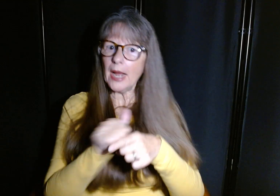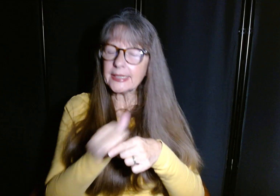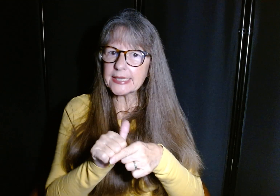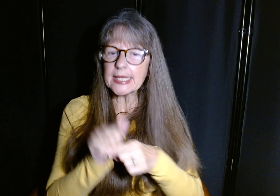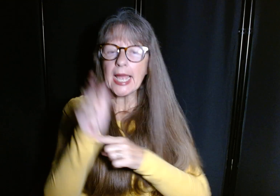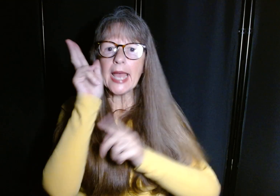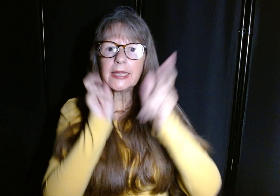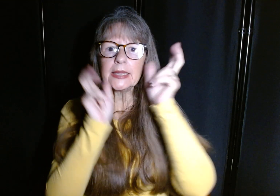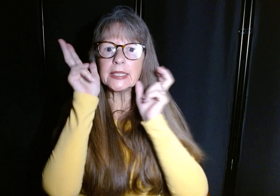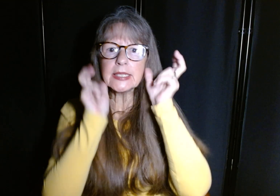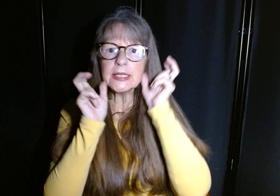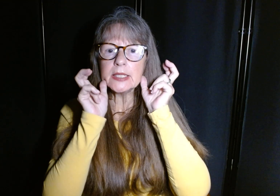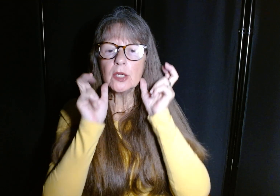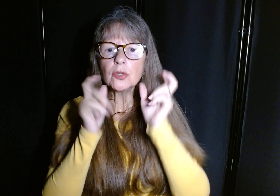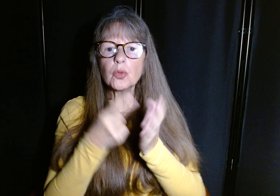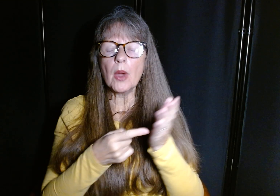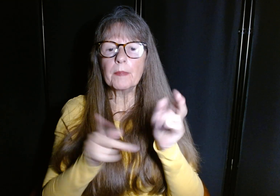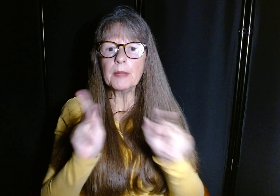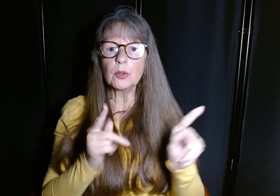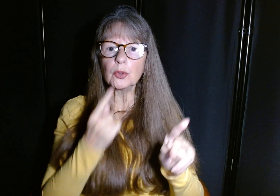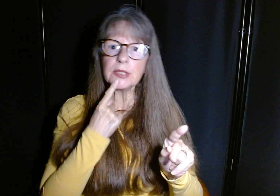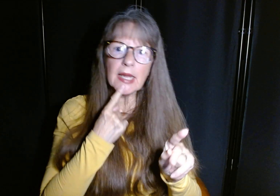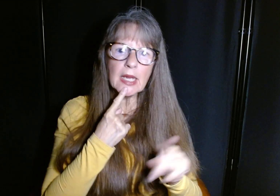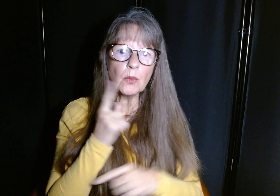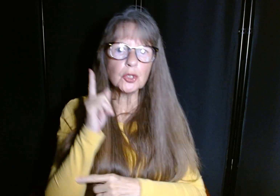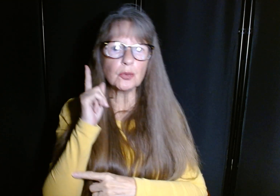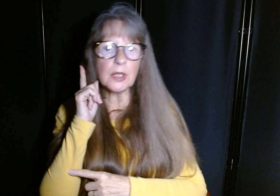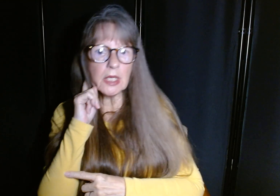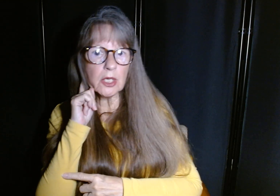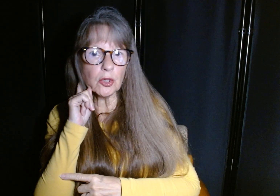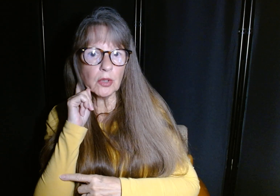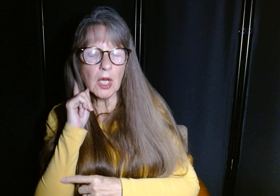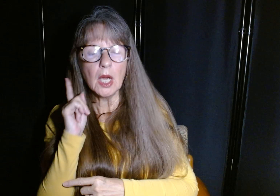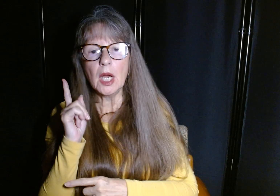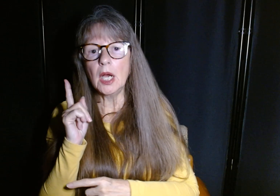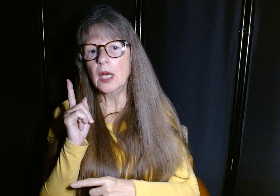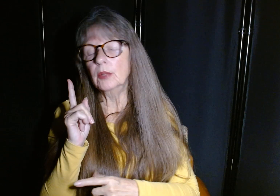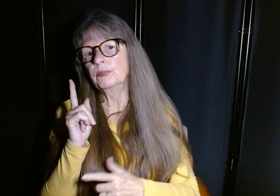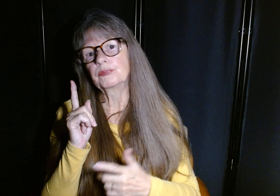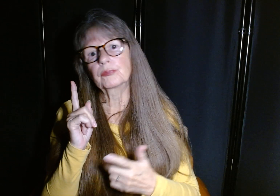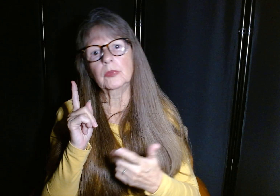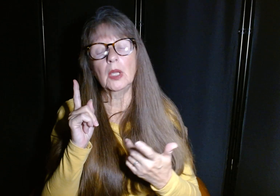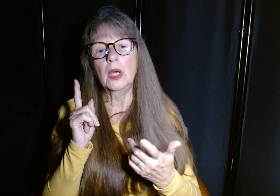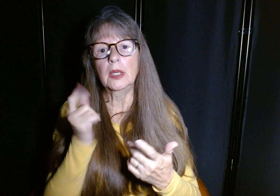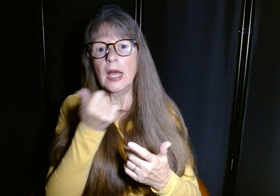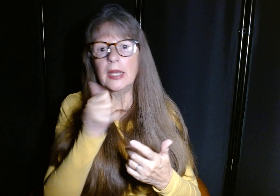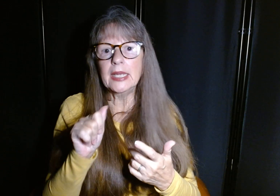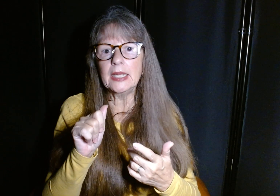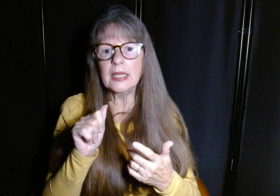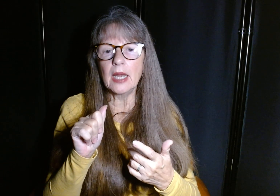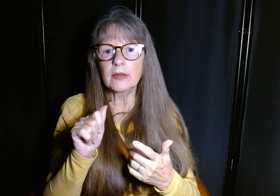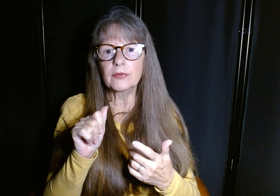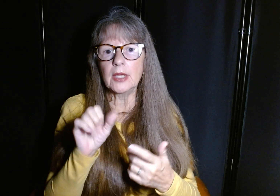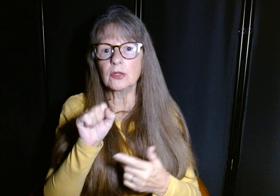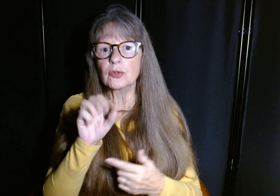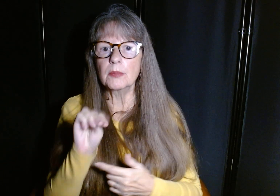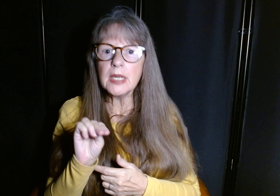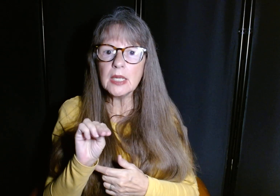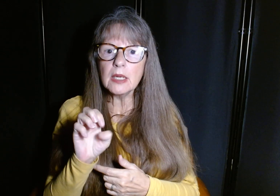practice and listen to what people are saying, what you hear on any kind of like social media